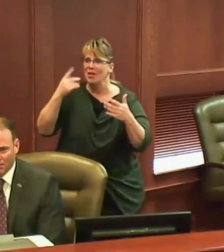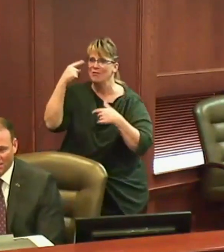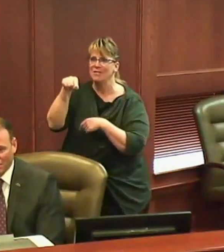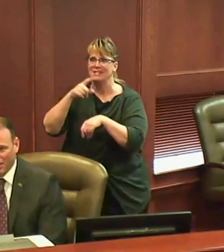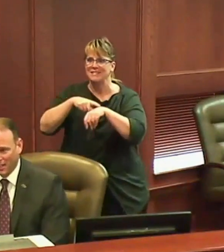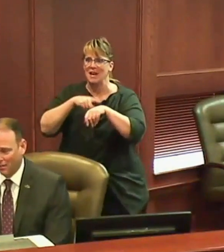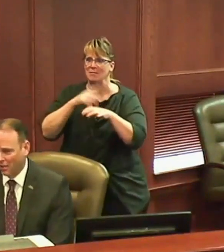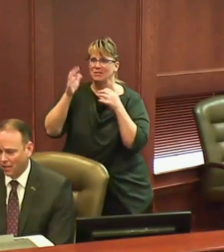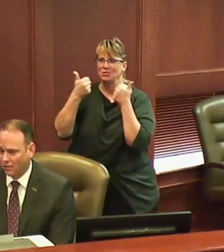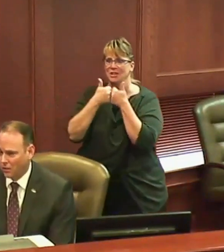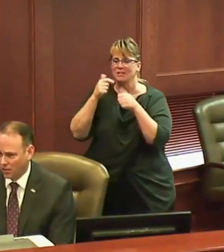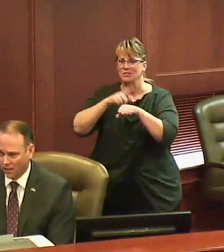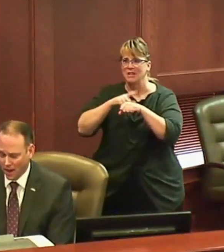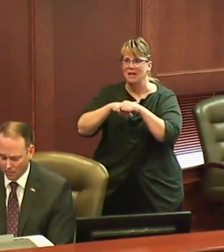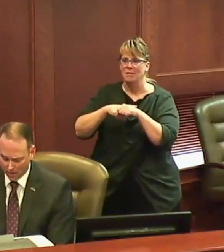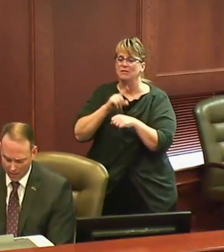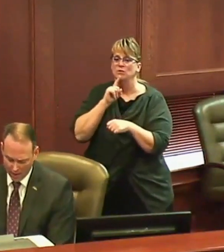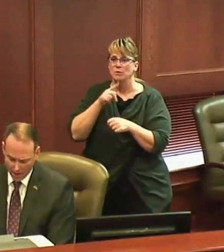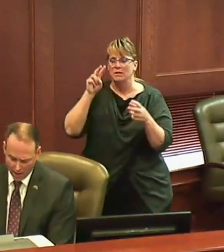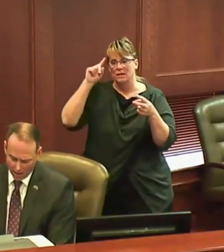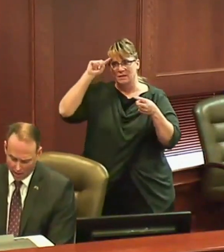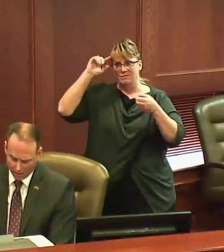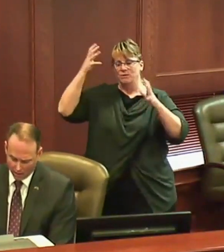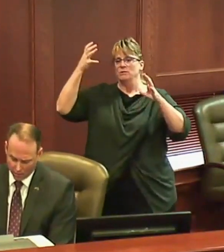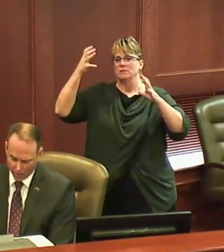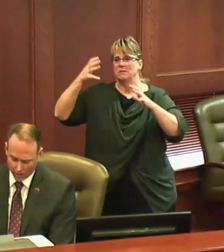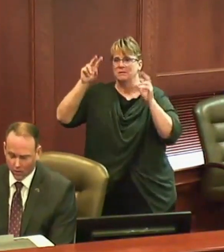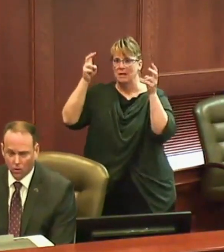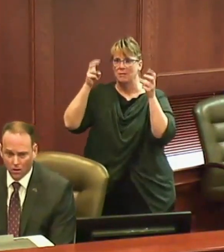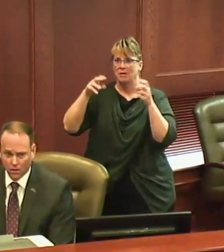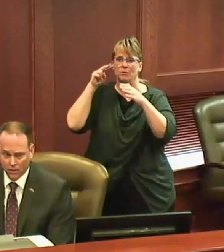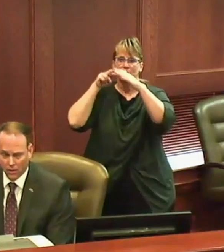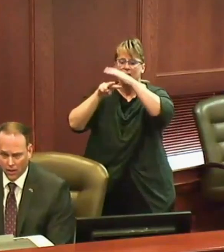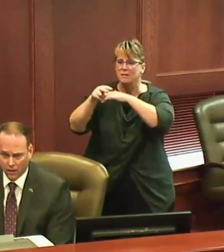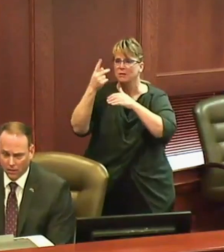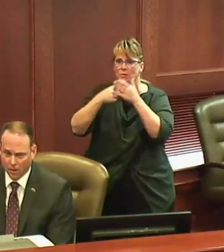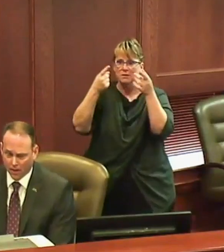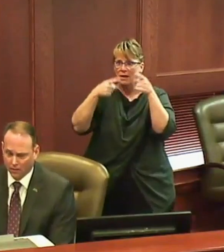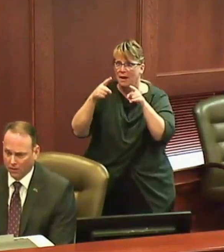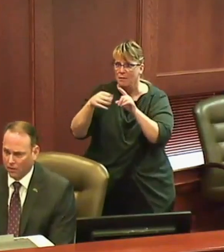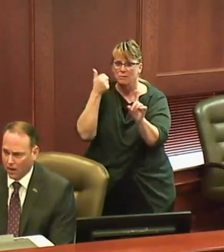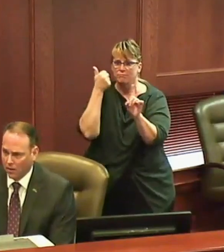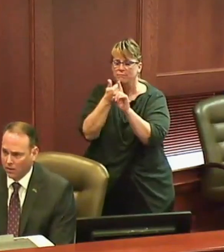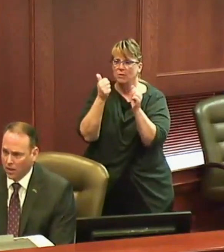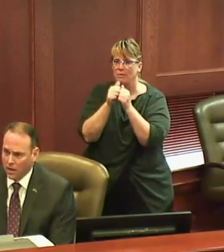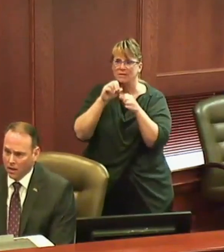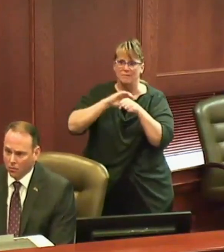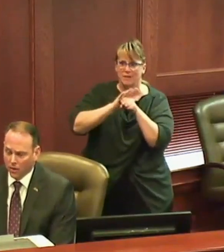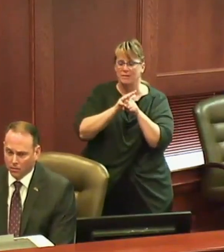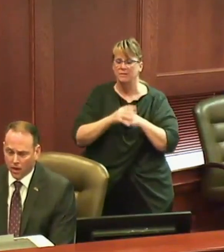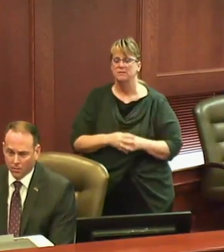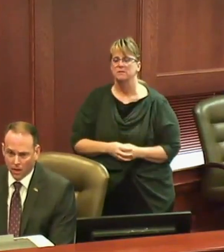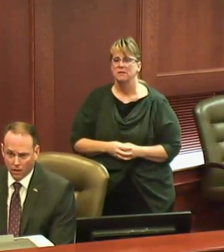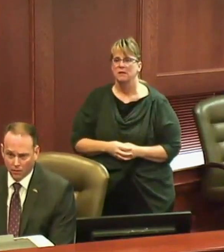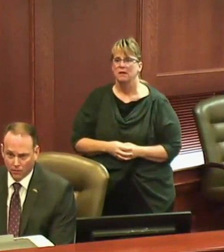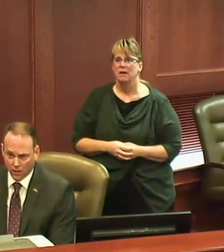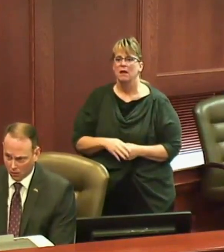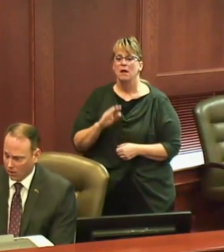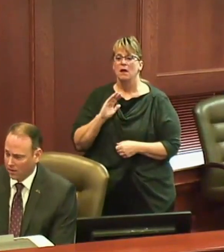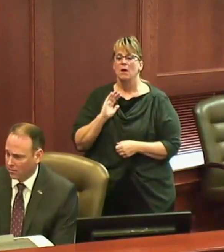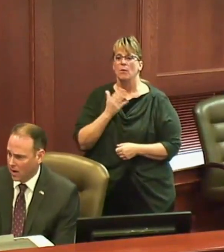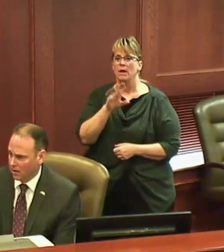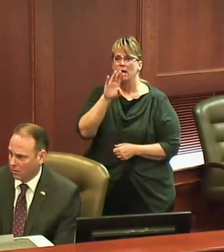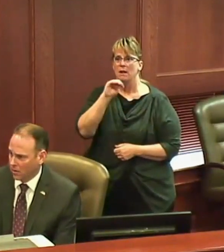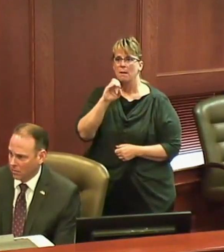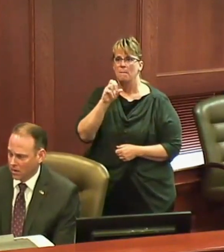challenging times on this particularly confusing topic of predicting the course and impact of this virus. We at Monument Health